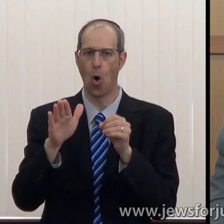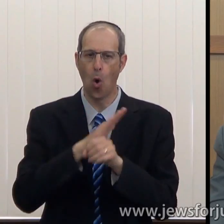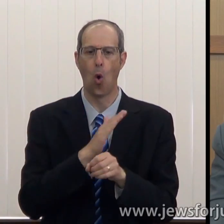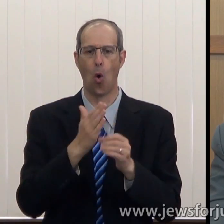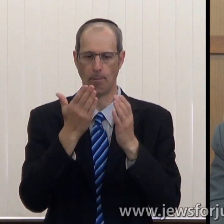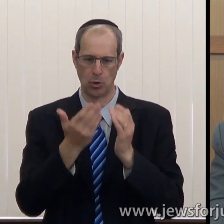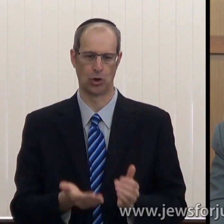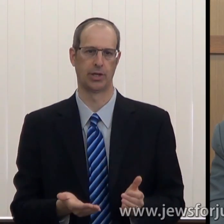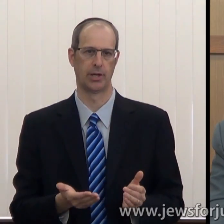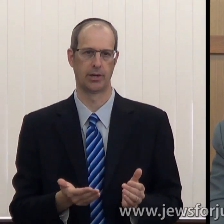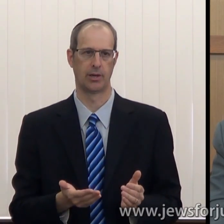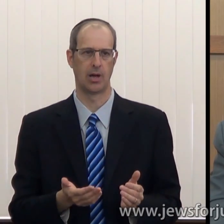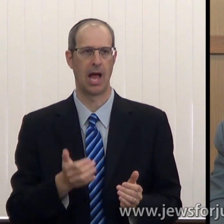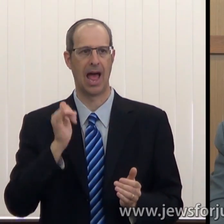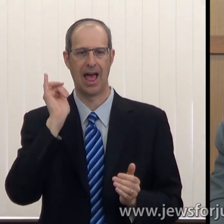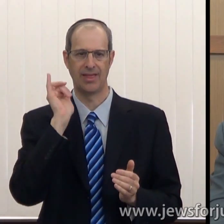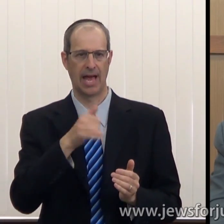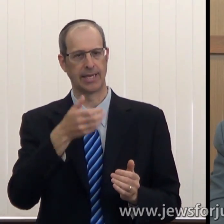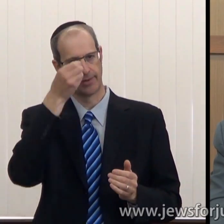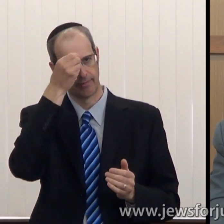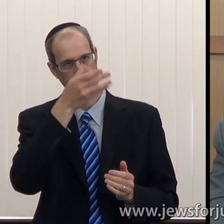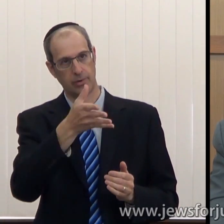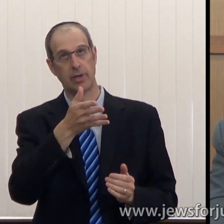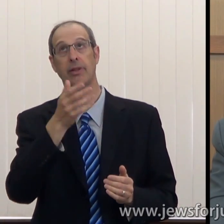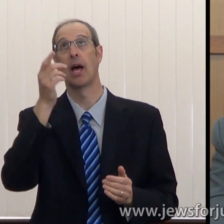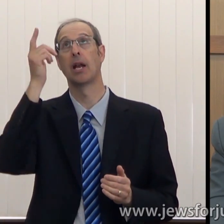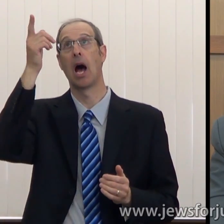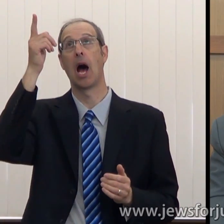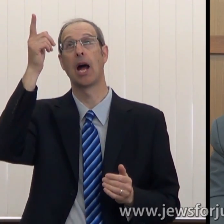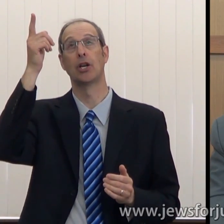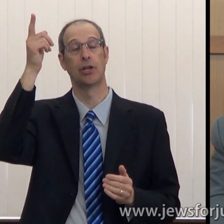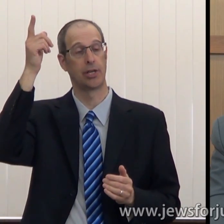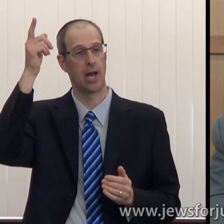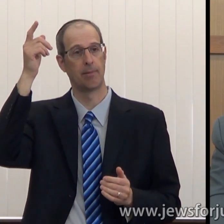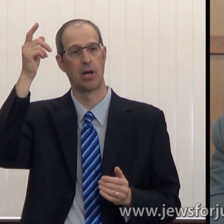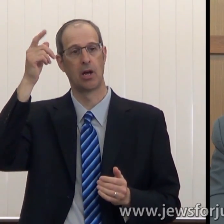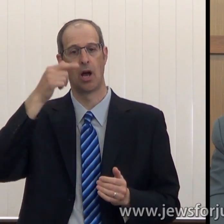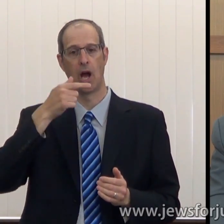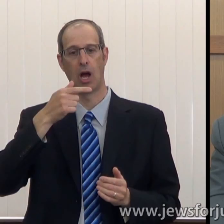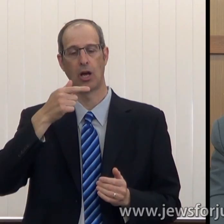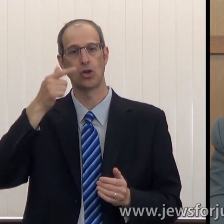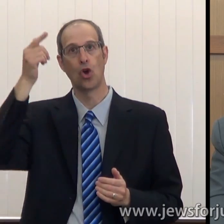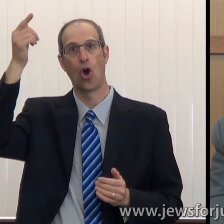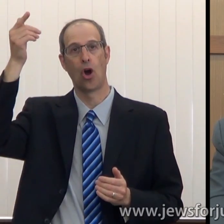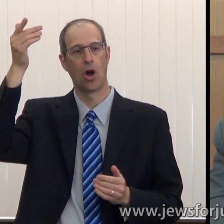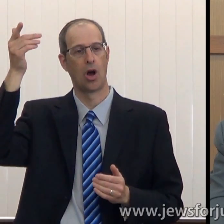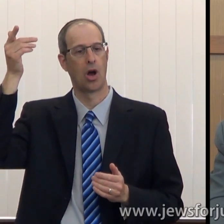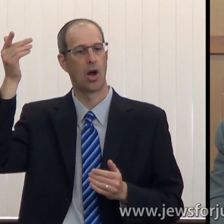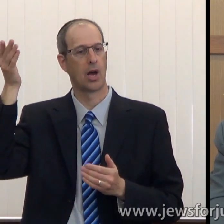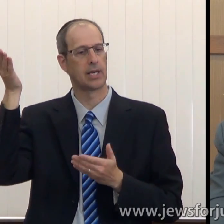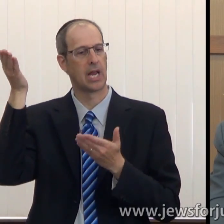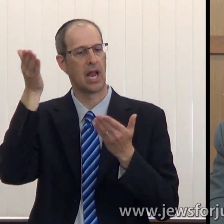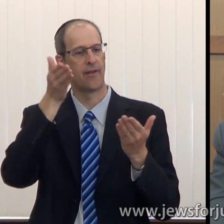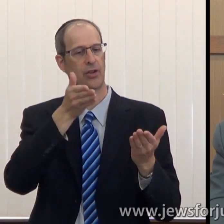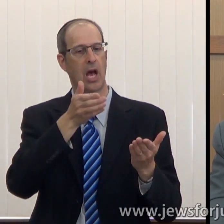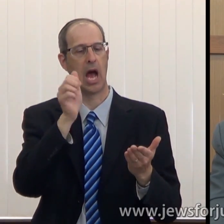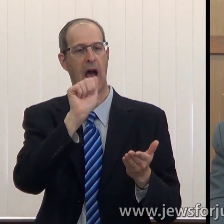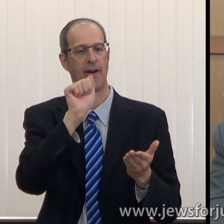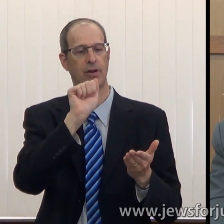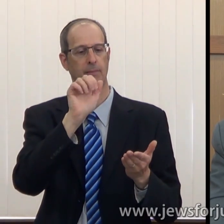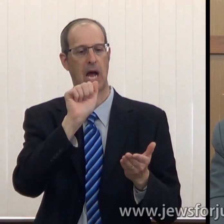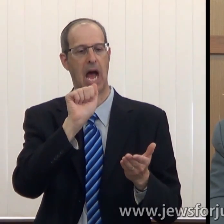And this was the instructions that Hashem, that God gave to Avraham, the first